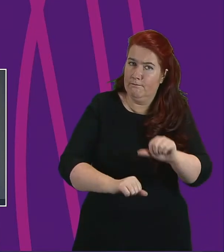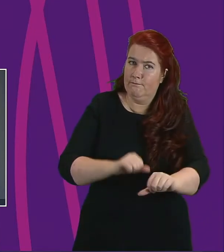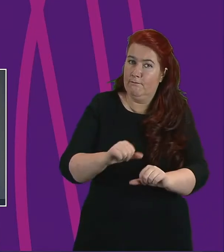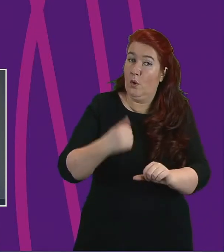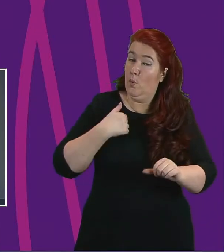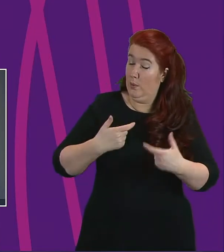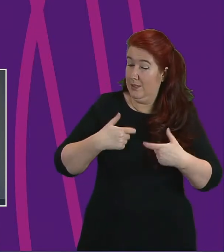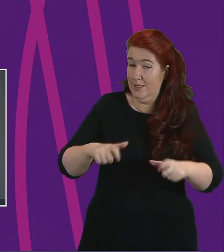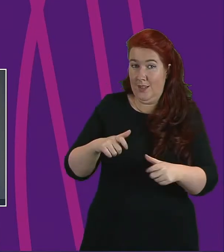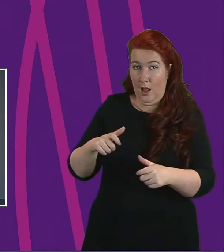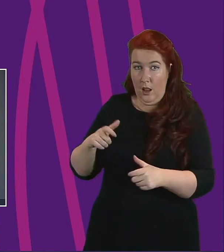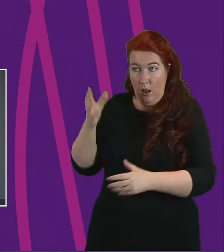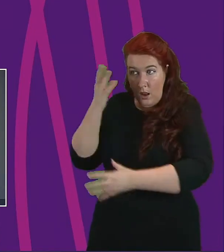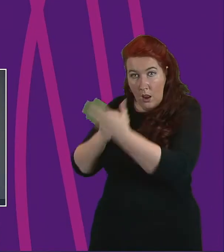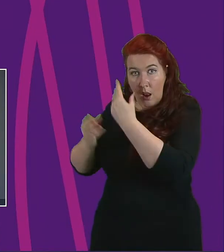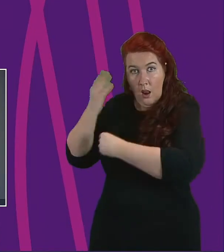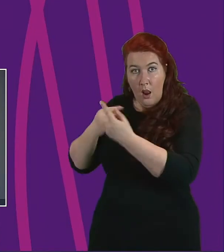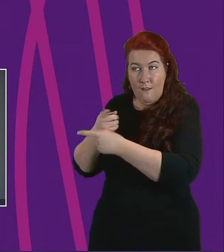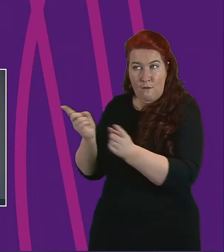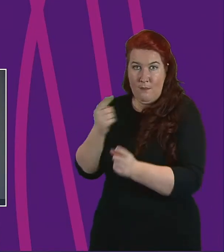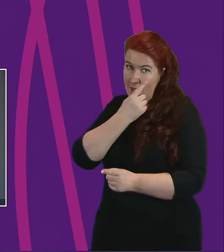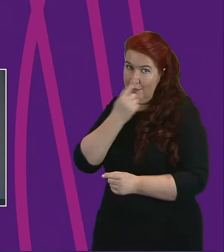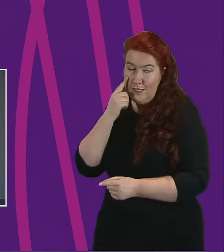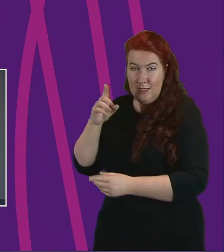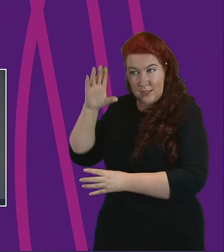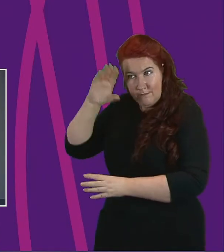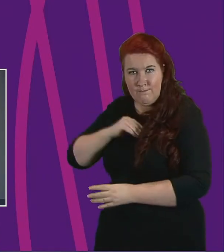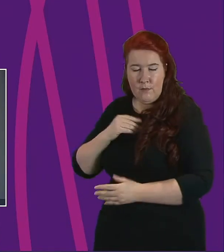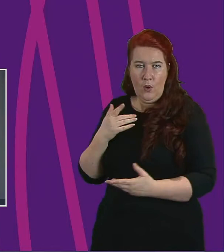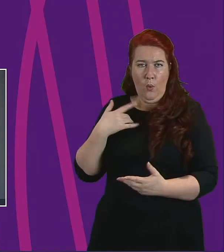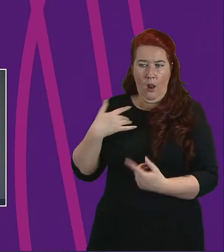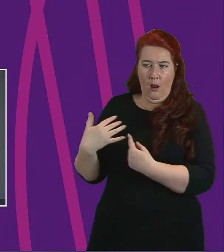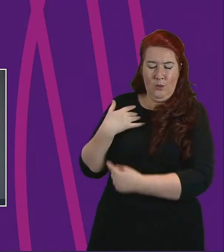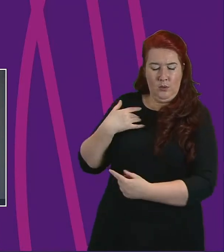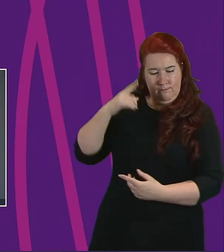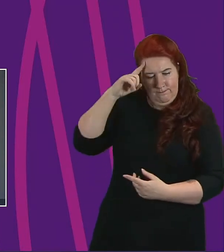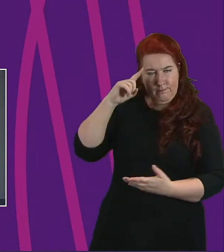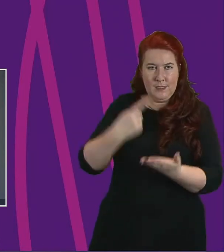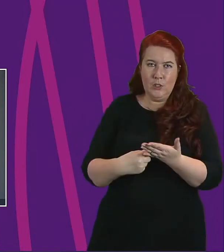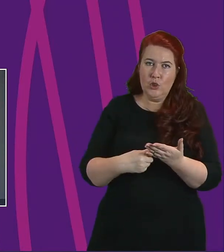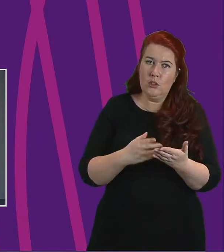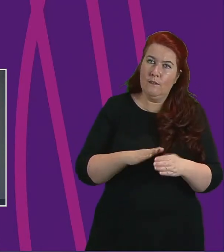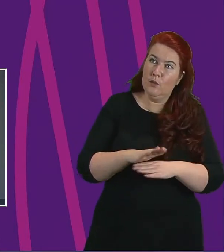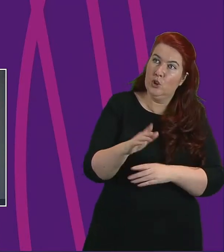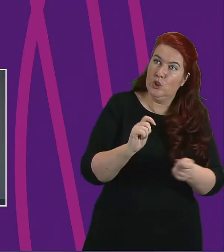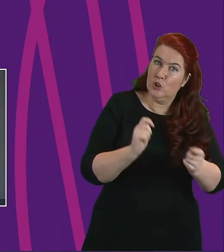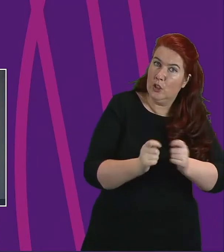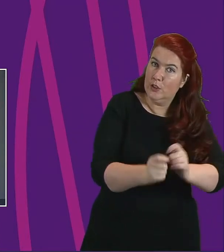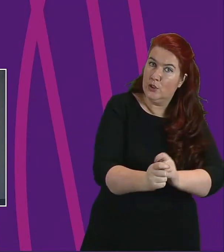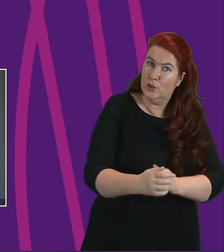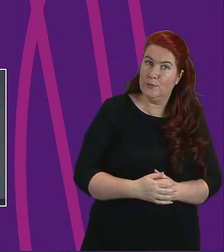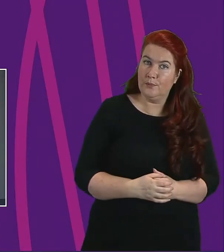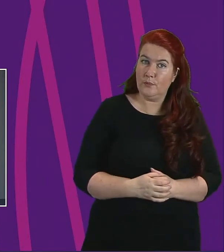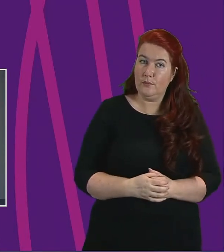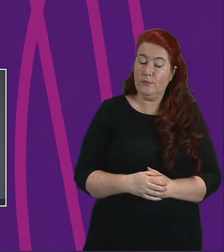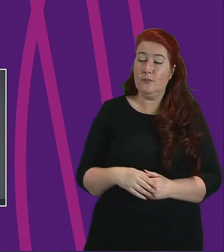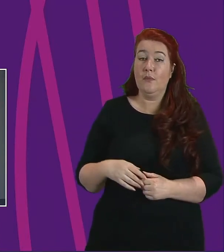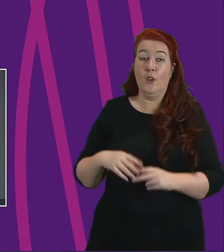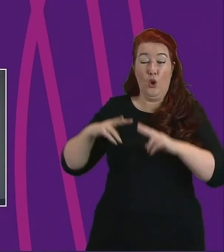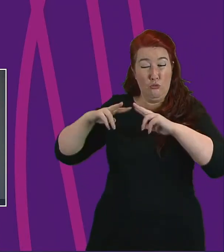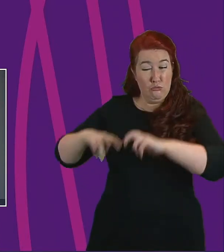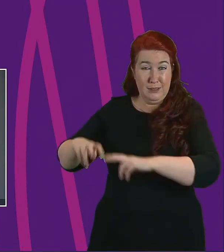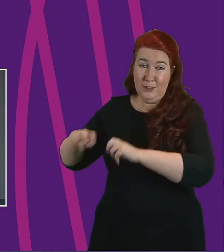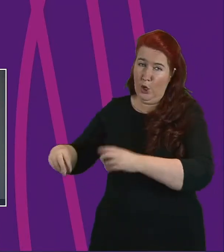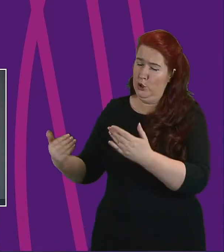evidence and advice and use it to inform decisions on further changes to restrictions. The research and evidence base is changing and